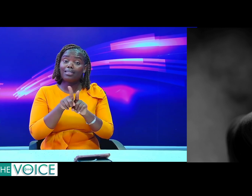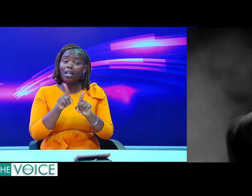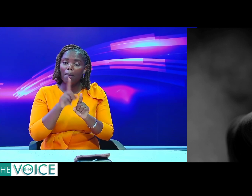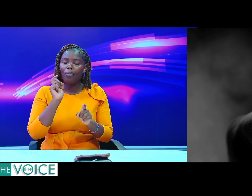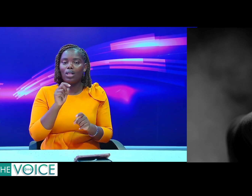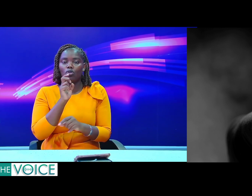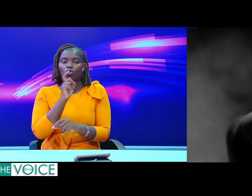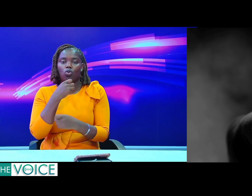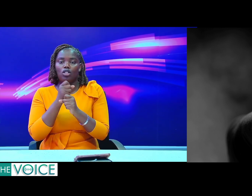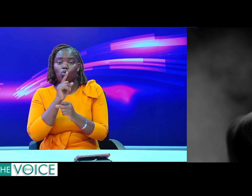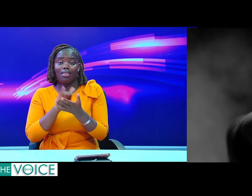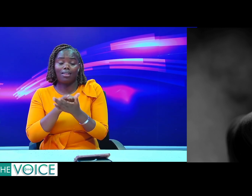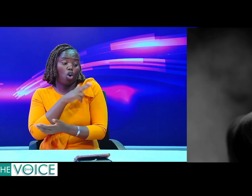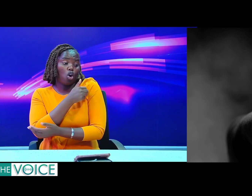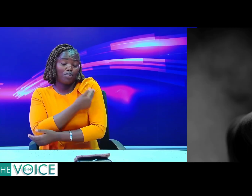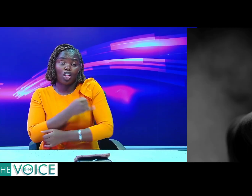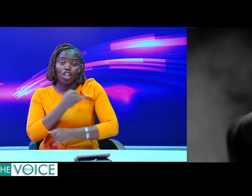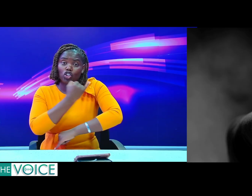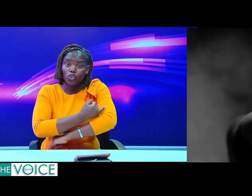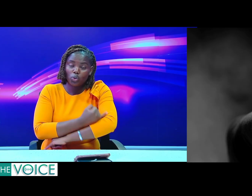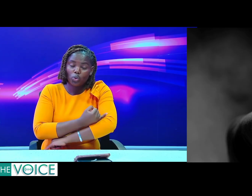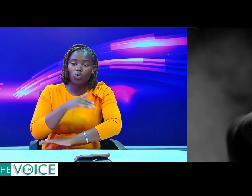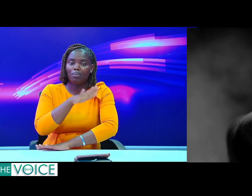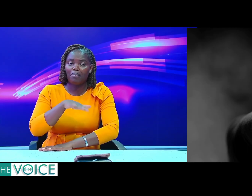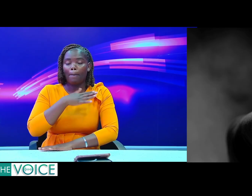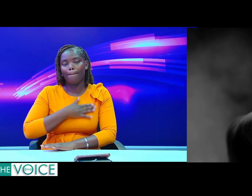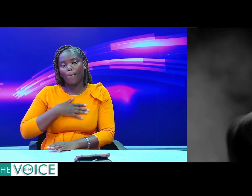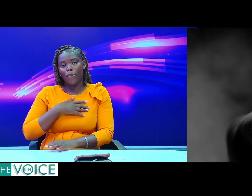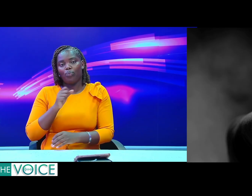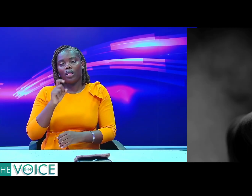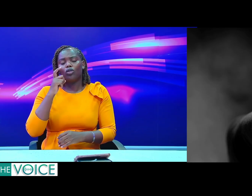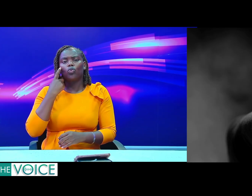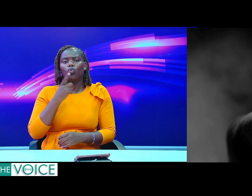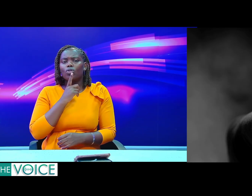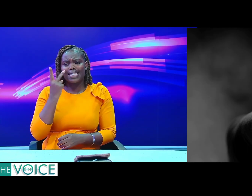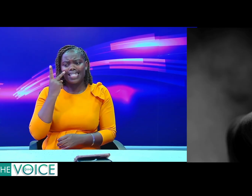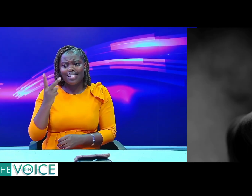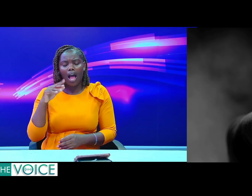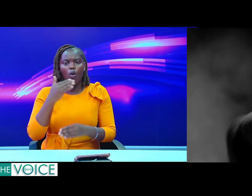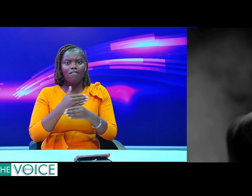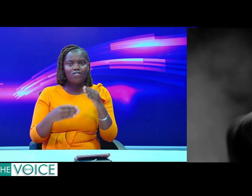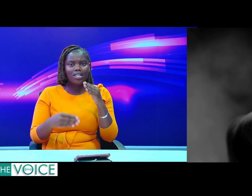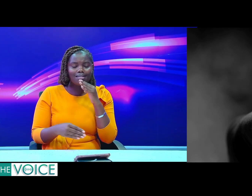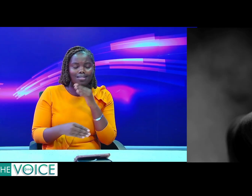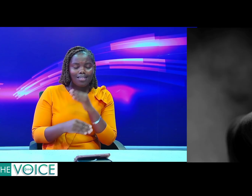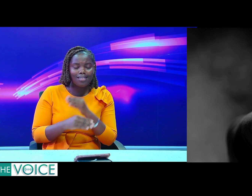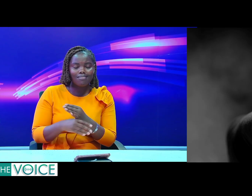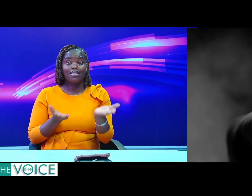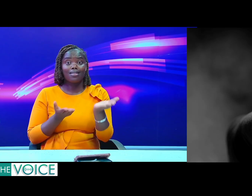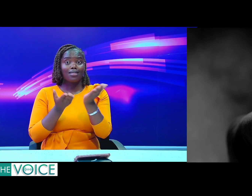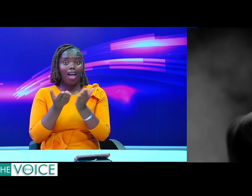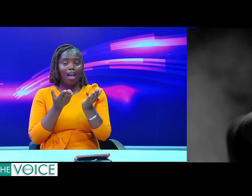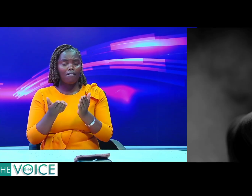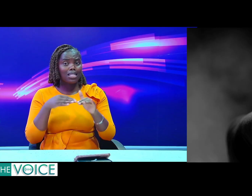these places should also be accessible for any person who is a victim so that they can be able to go and get services. The health